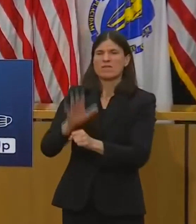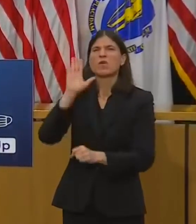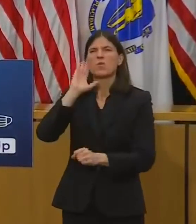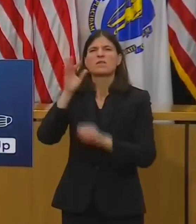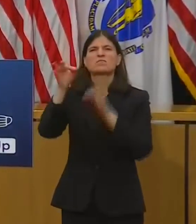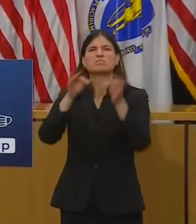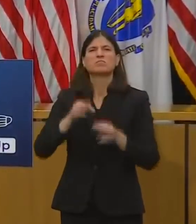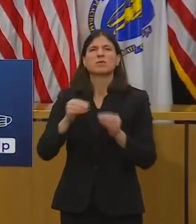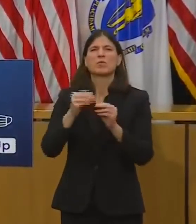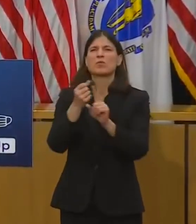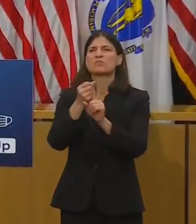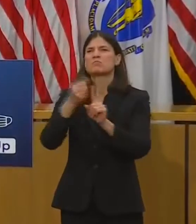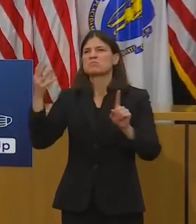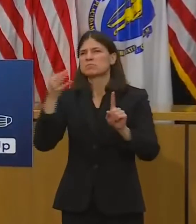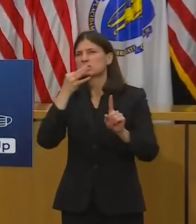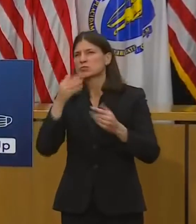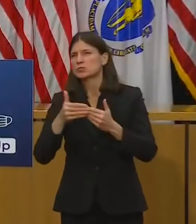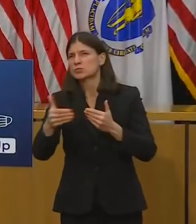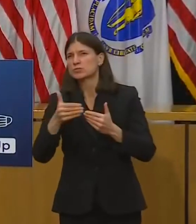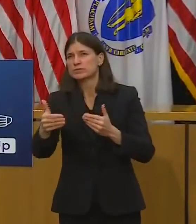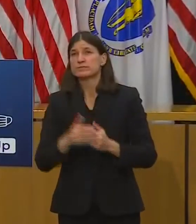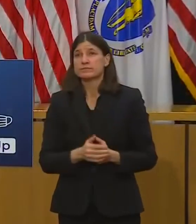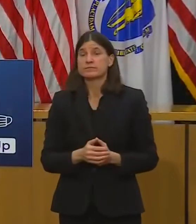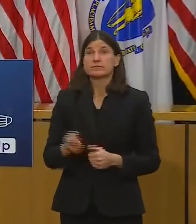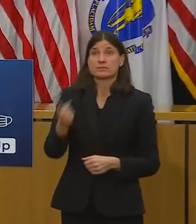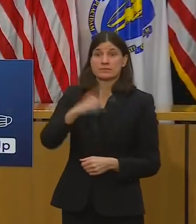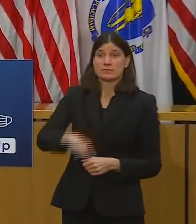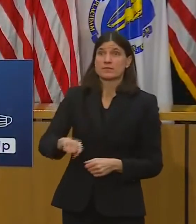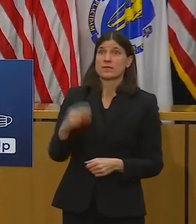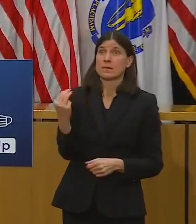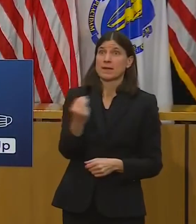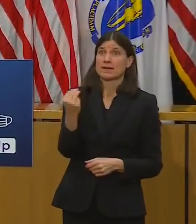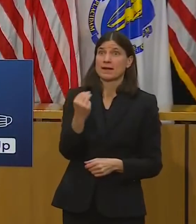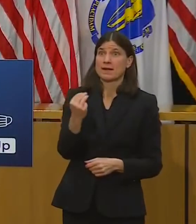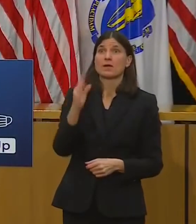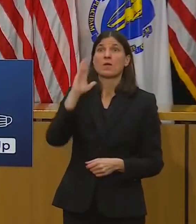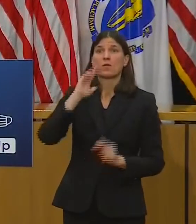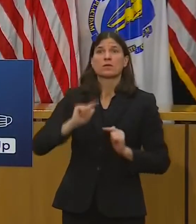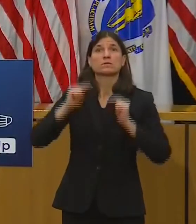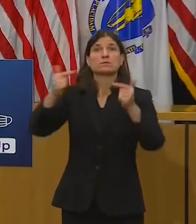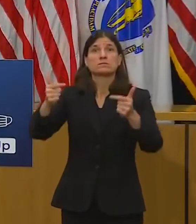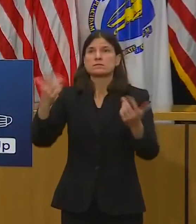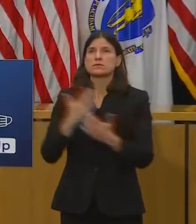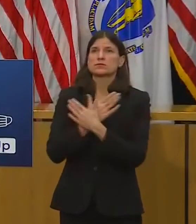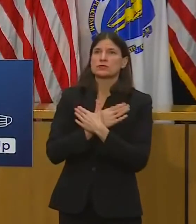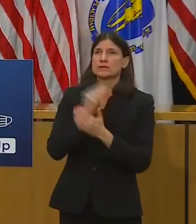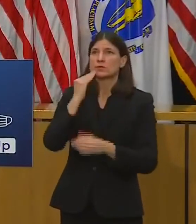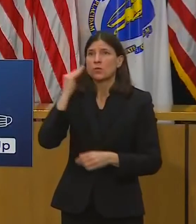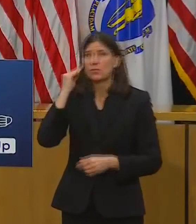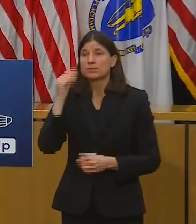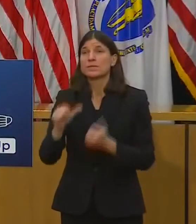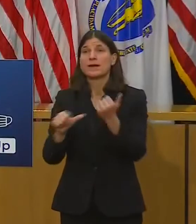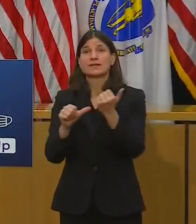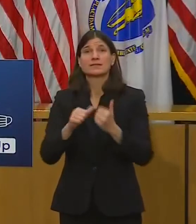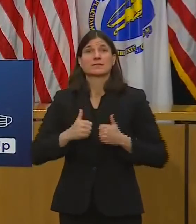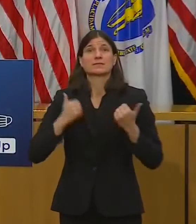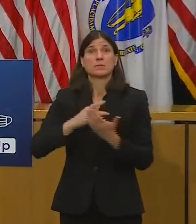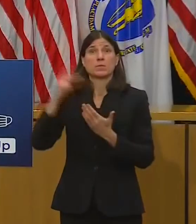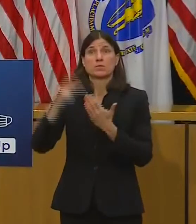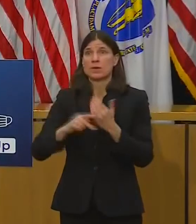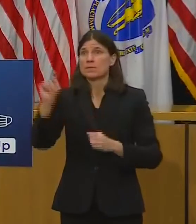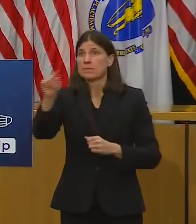staff at assisted living residences, rest homes, continuing care retirement communities, and congregate care programs through the Federal